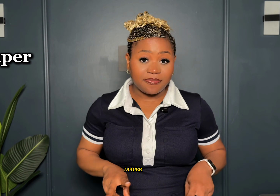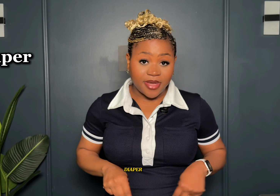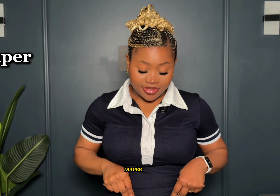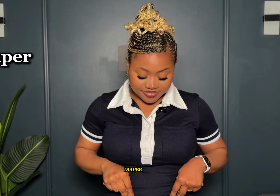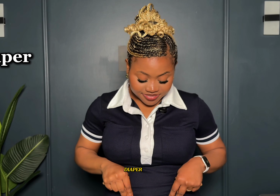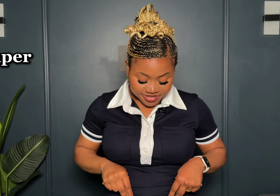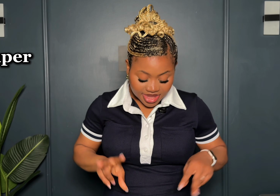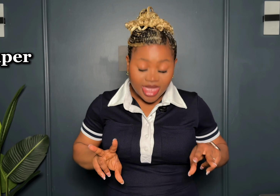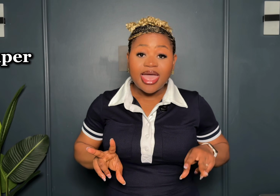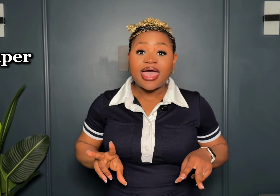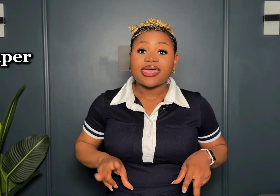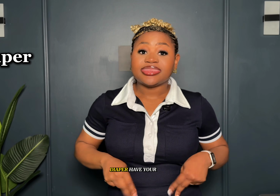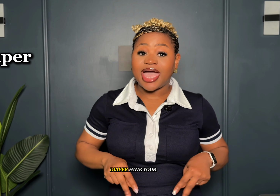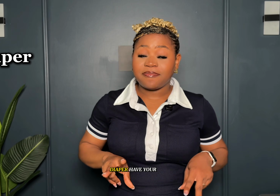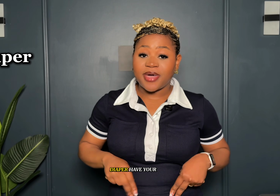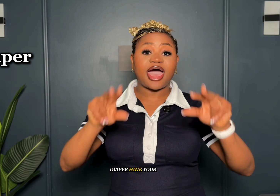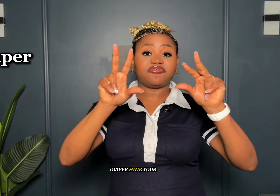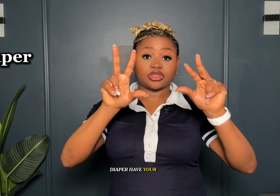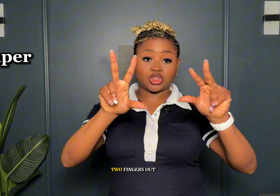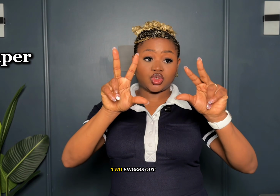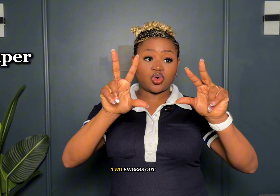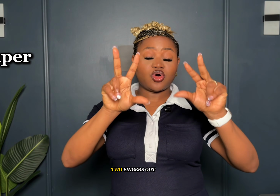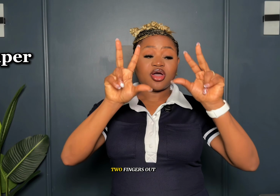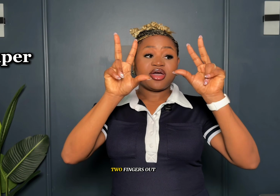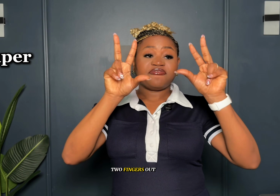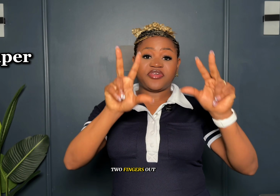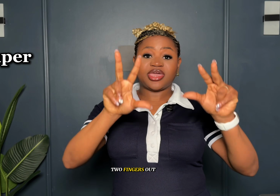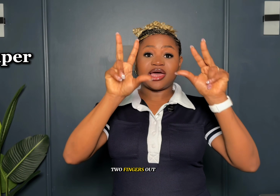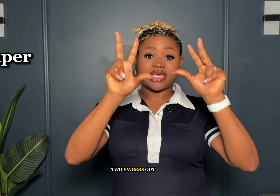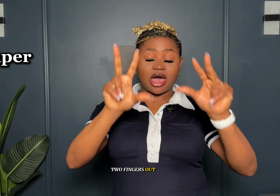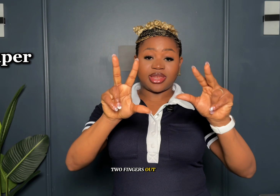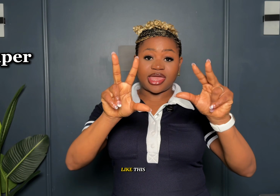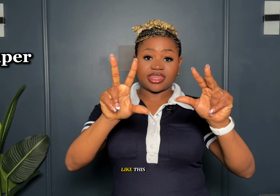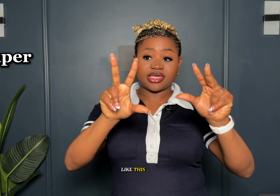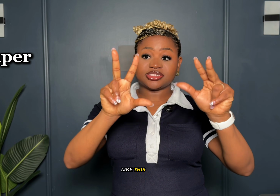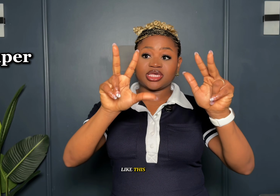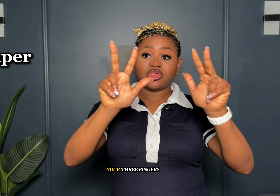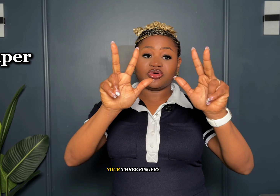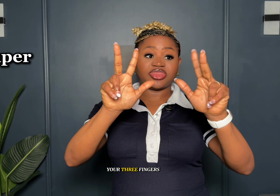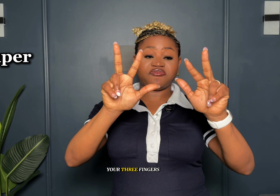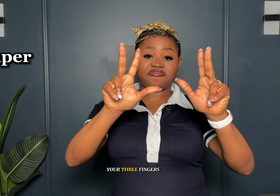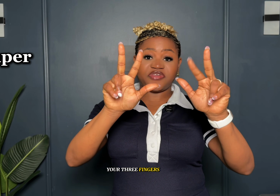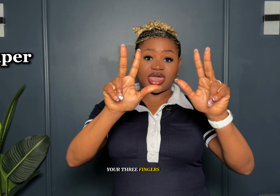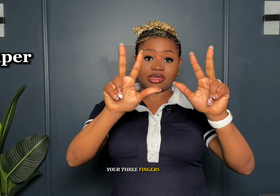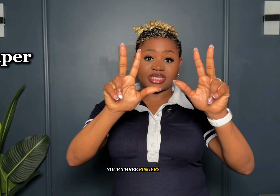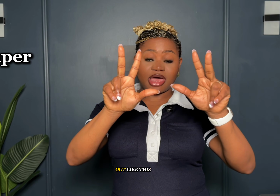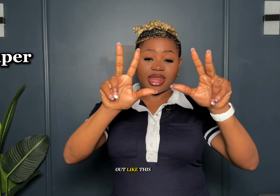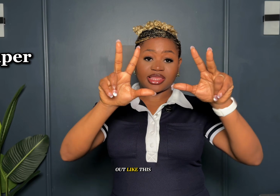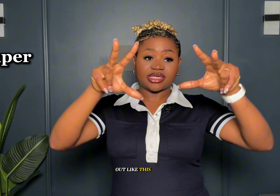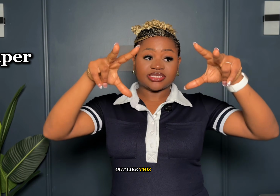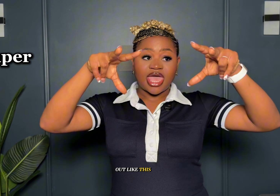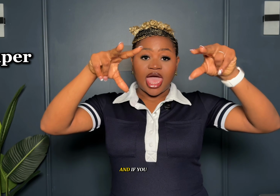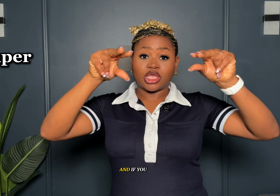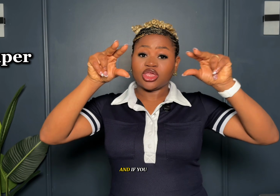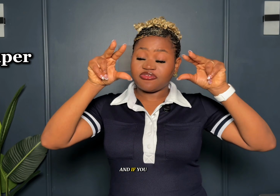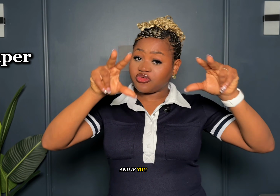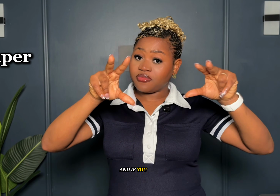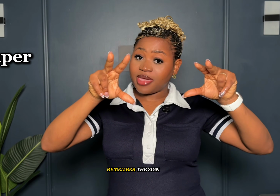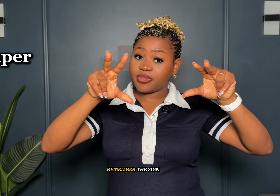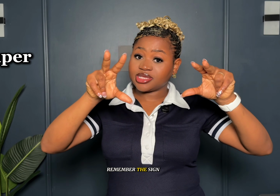Diaper. Diaper. Have your two fingers out like this, your three fingers out like this, and if you remember the